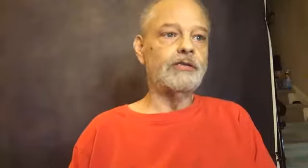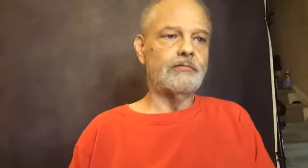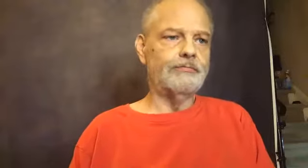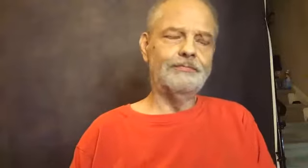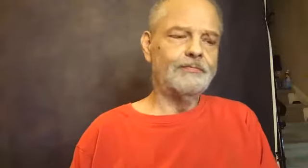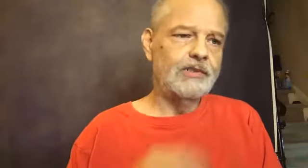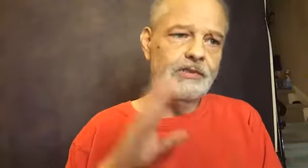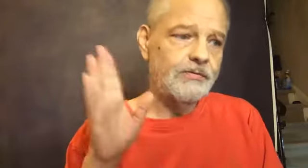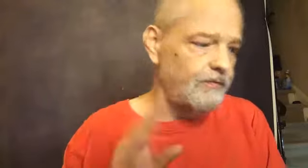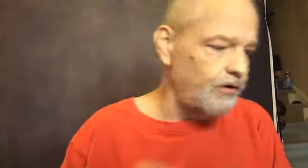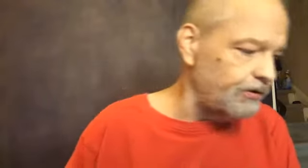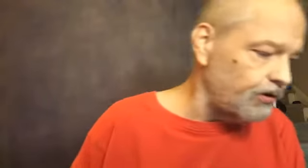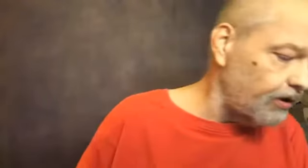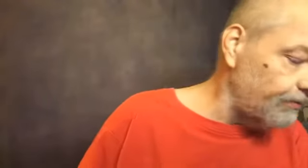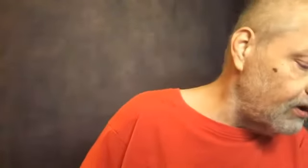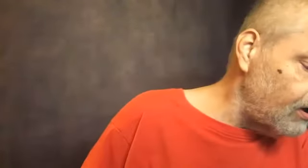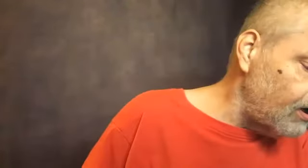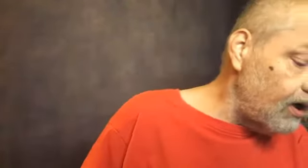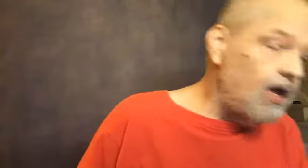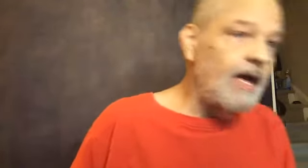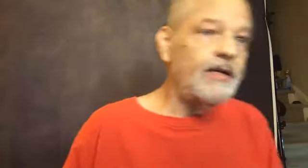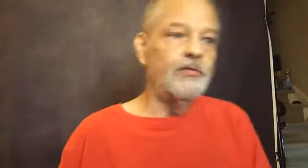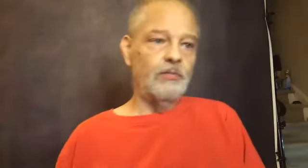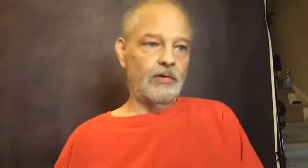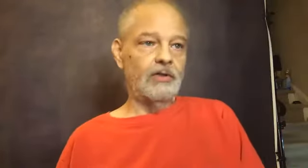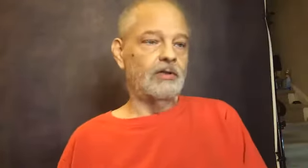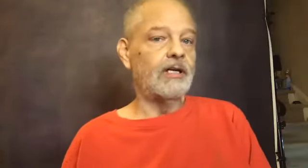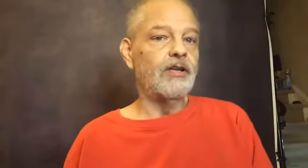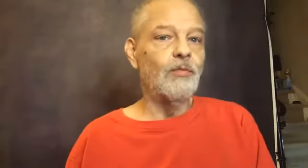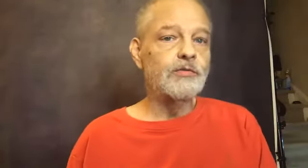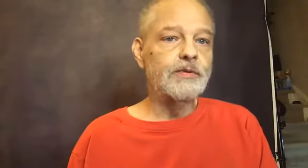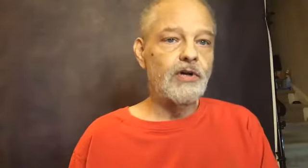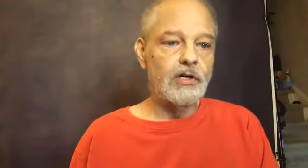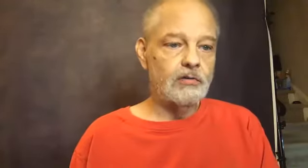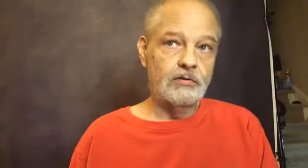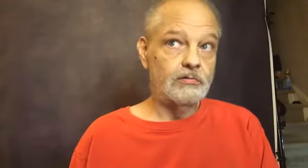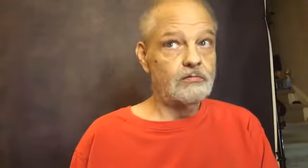communication. It's very bizarre. And then kind of the most bizarre, or